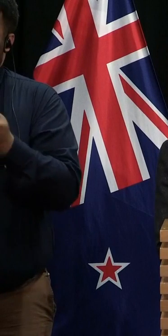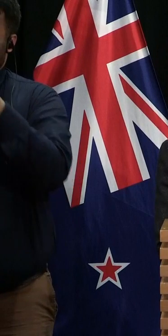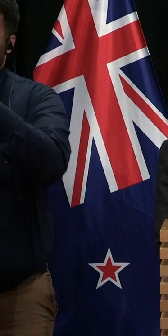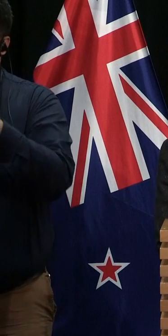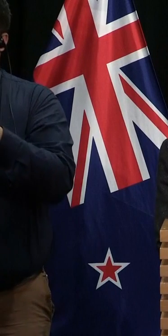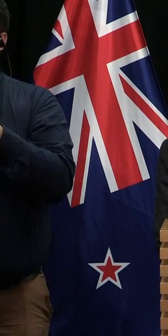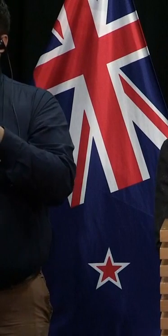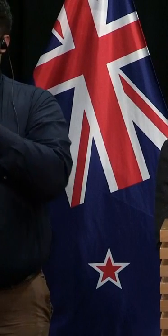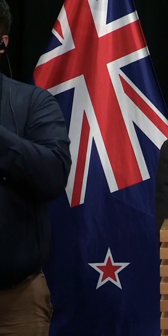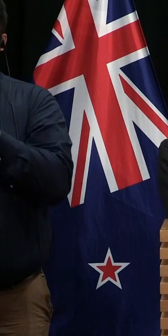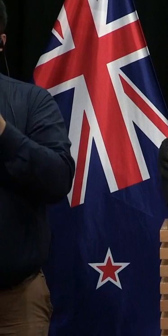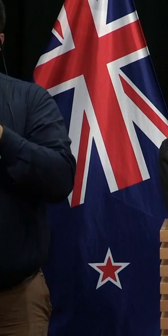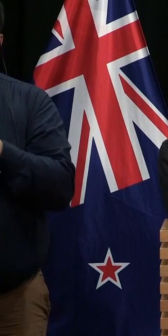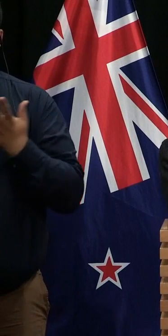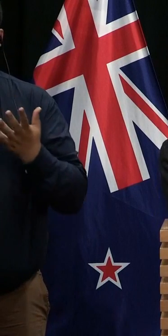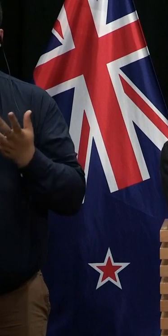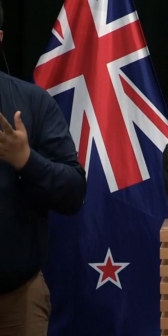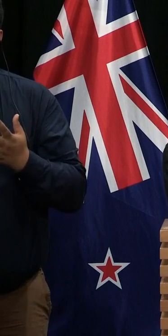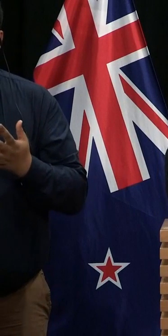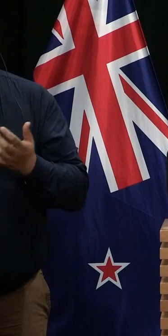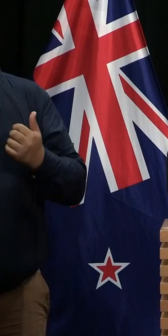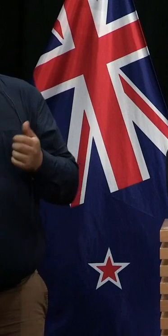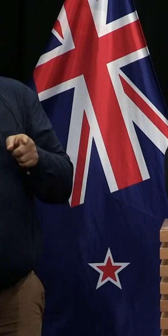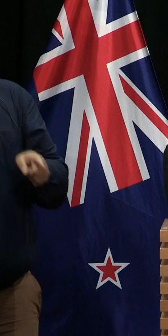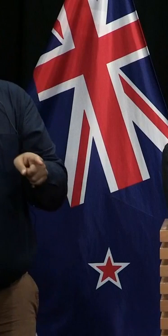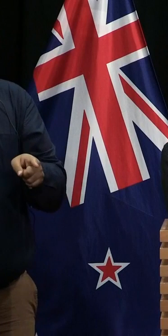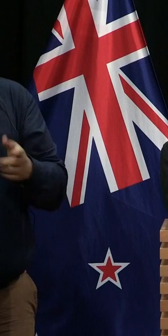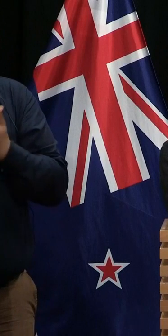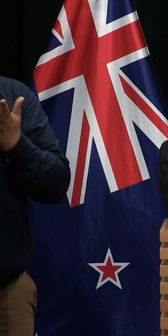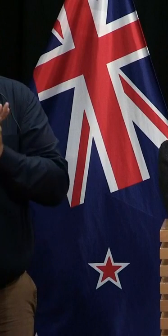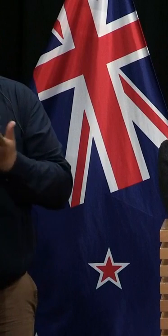so that they weren't repeated. So yes, I think there are issues there around